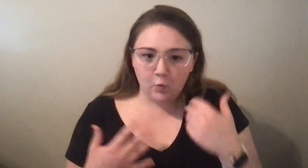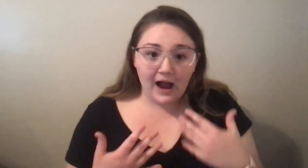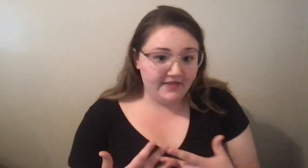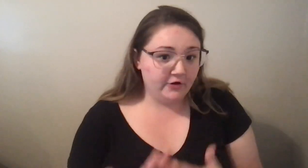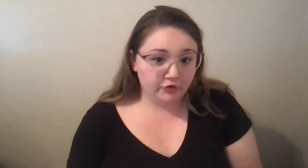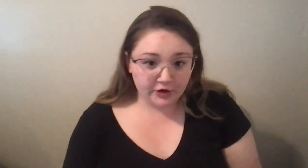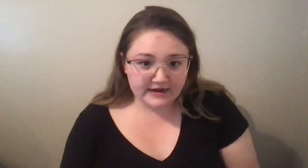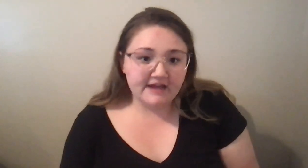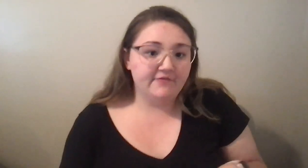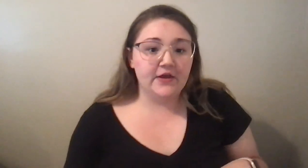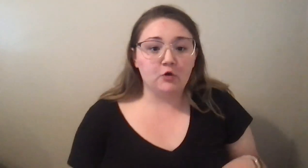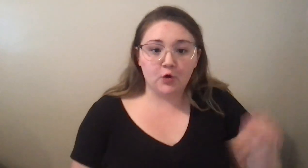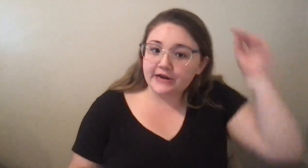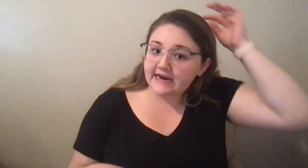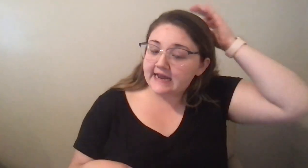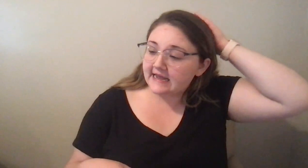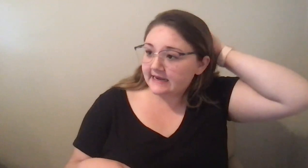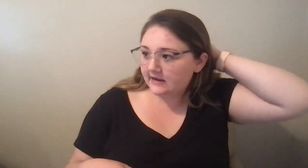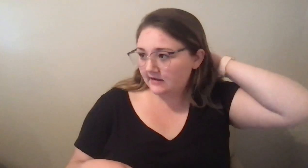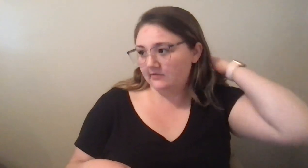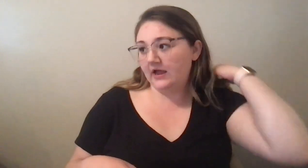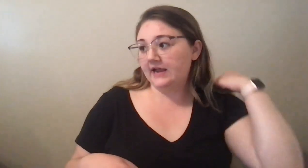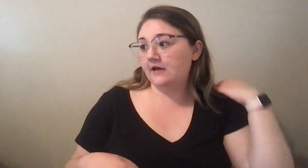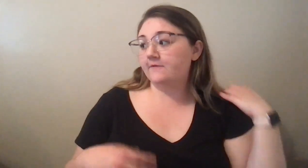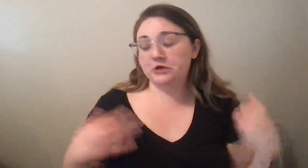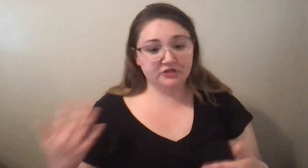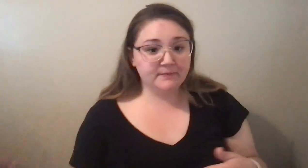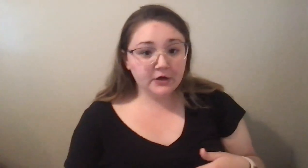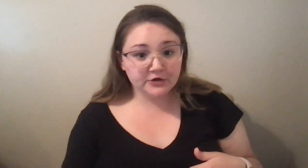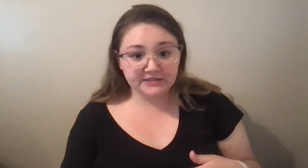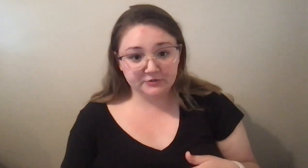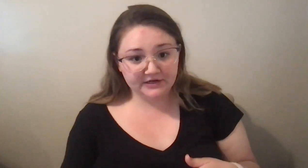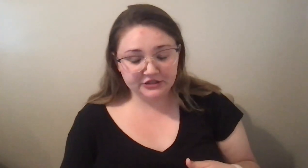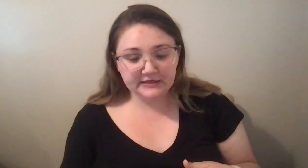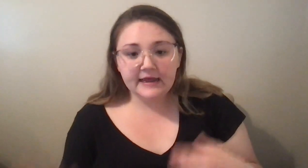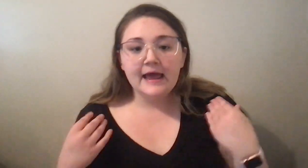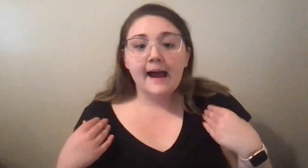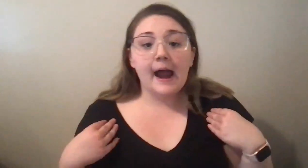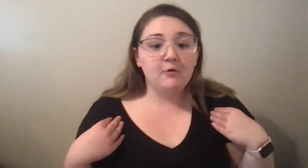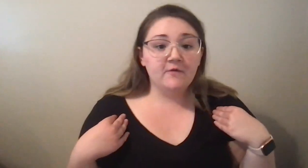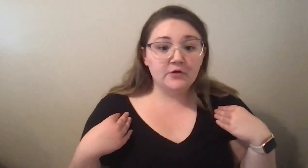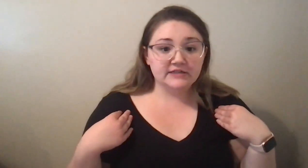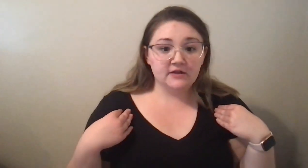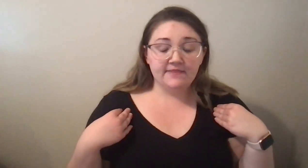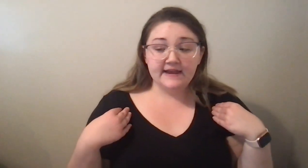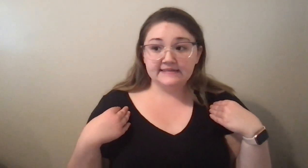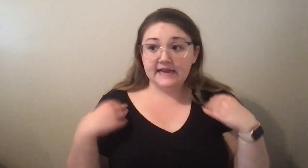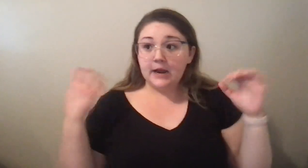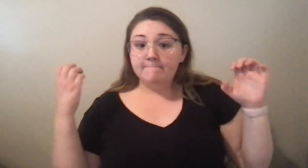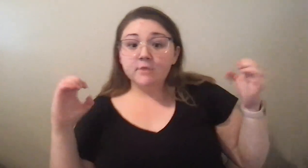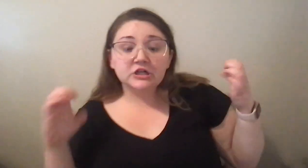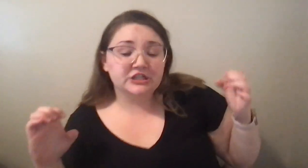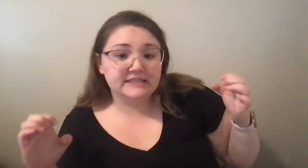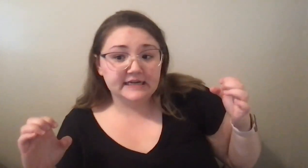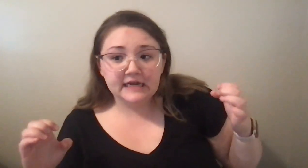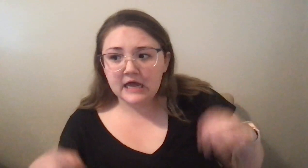on why they're learning. If they are working in like a first responder situation, I will focus on things like